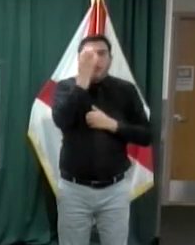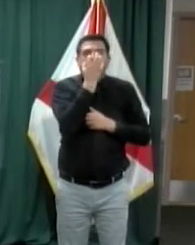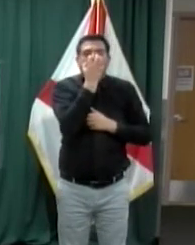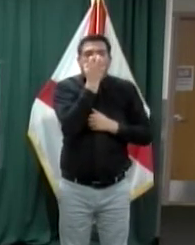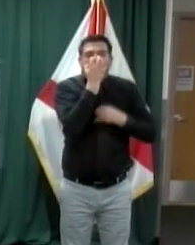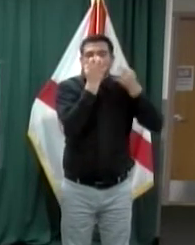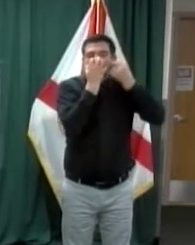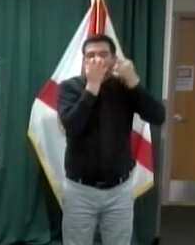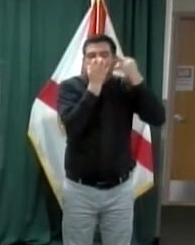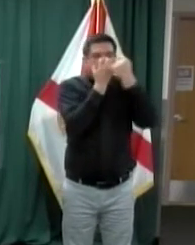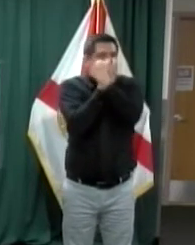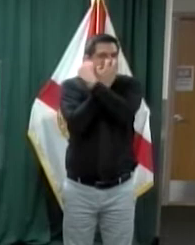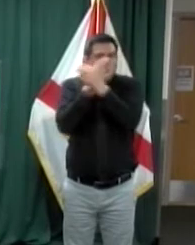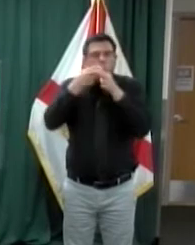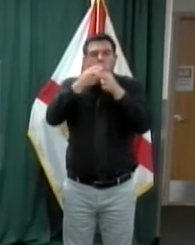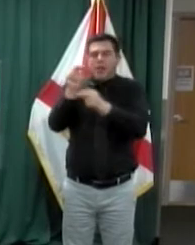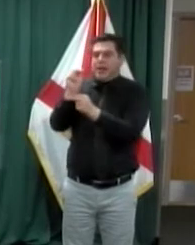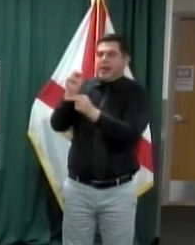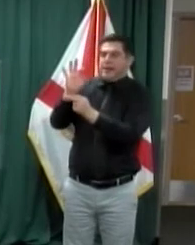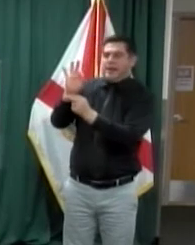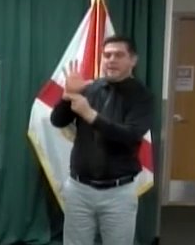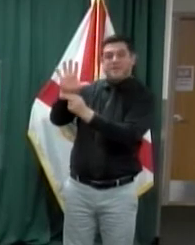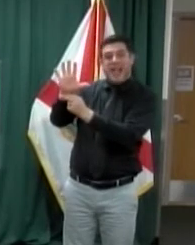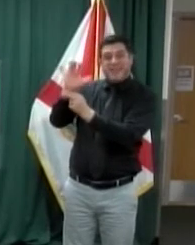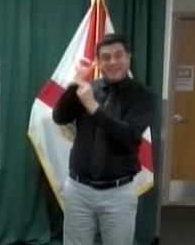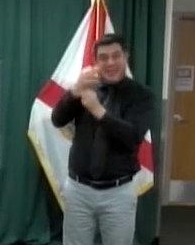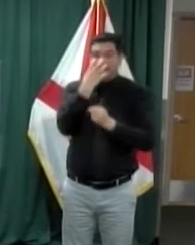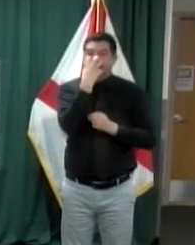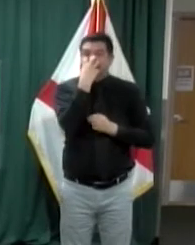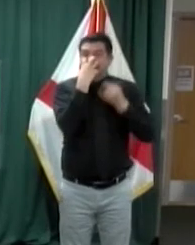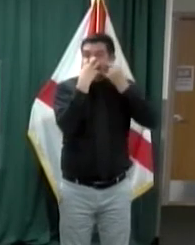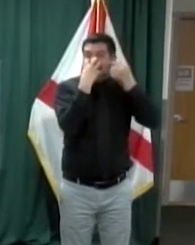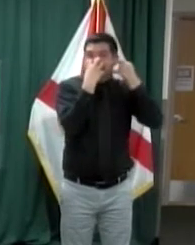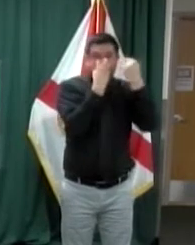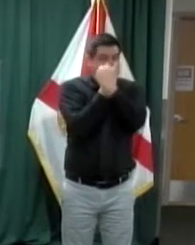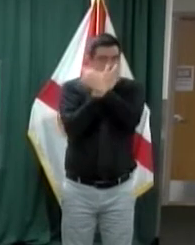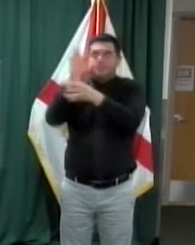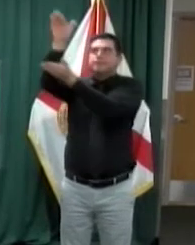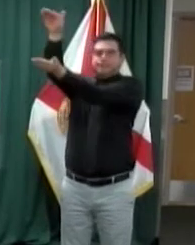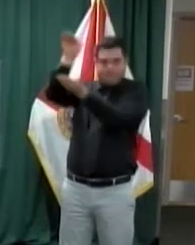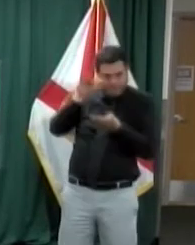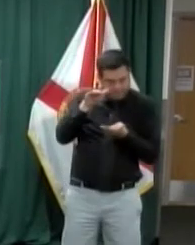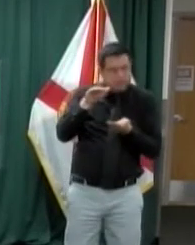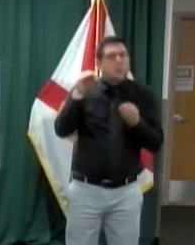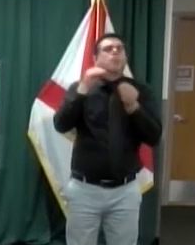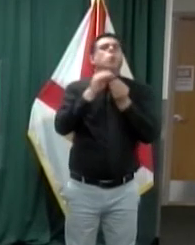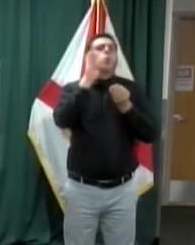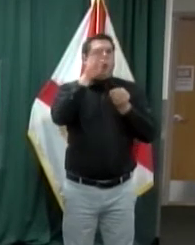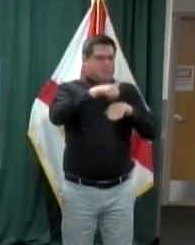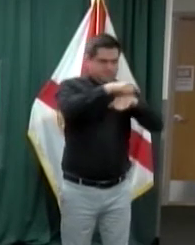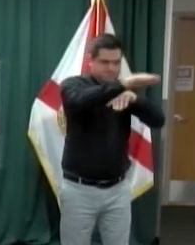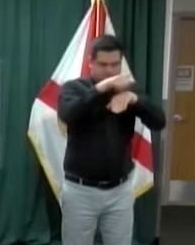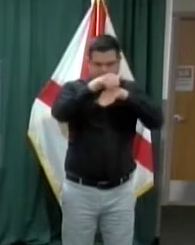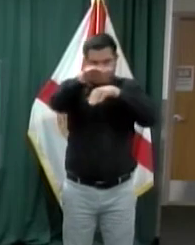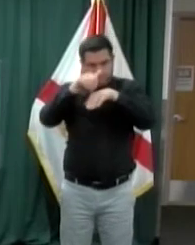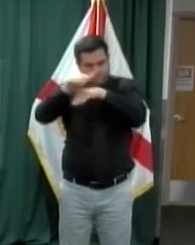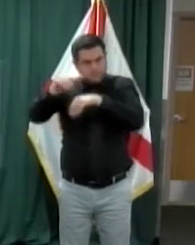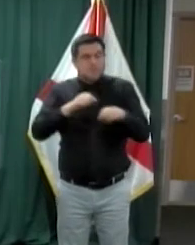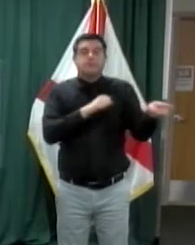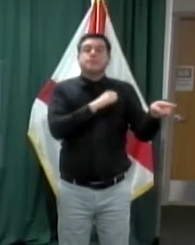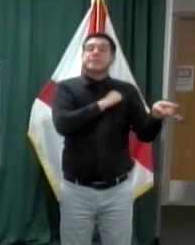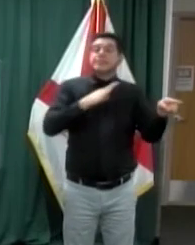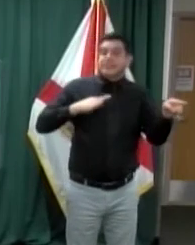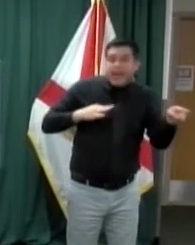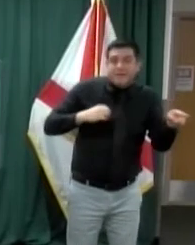COVID-19 or suspected COVID-19 patients in their facilities, and we'll be pushing that out tomorrow. So an incredible amount of personal